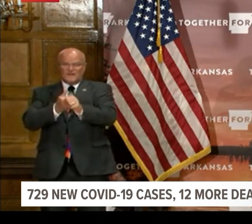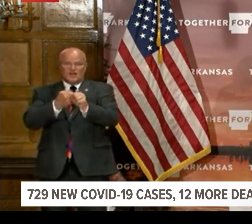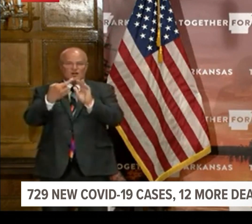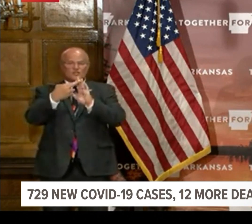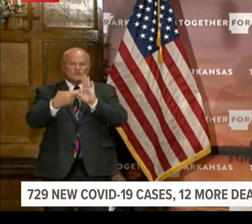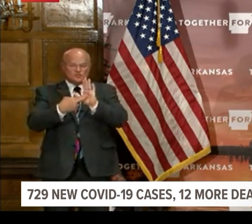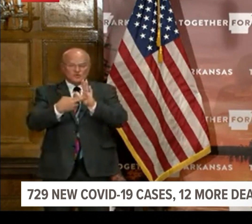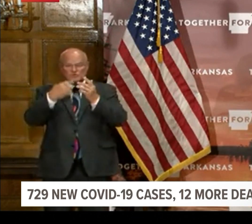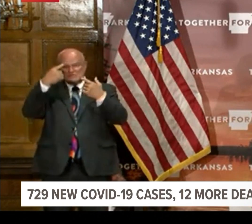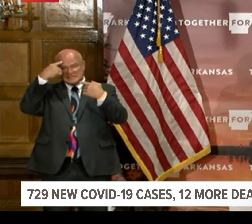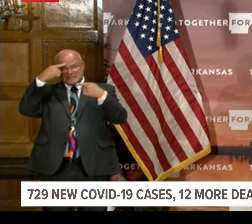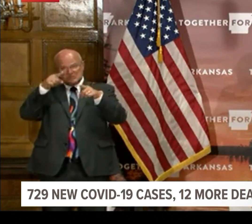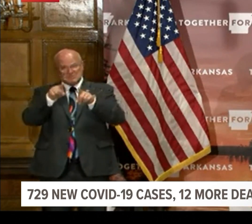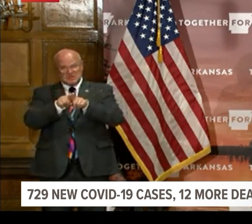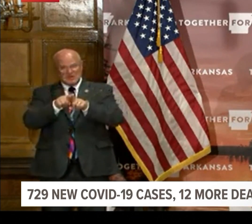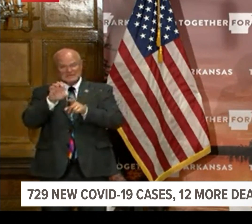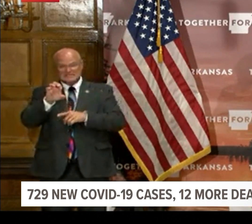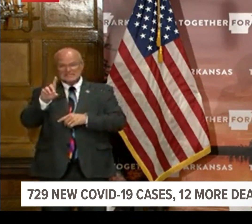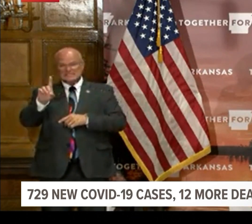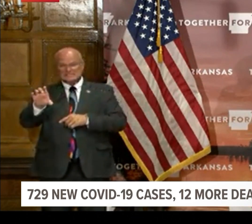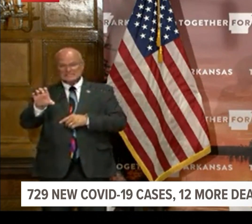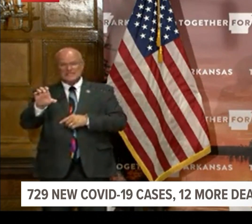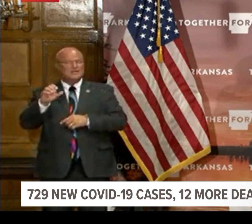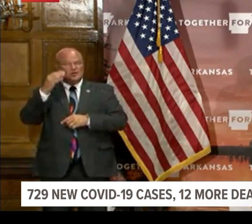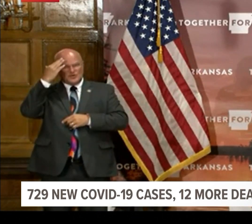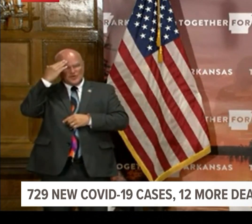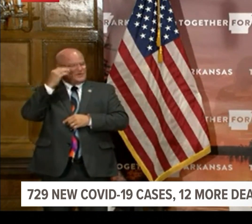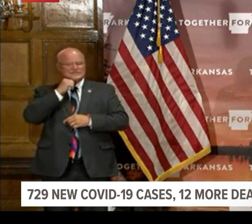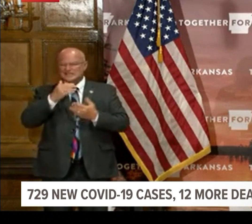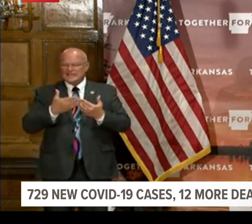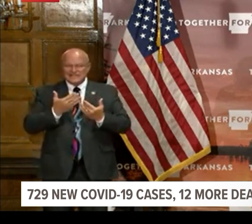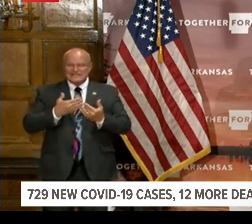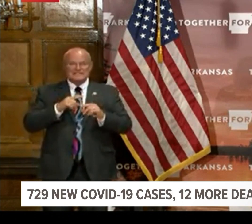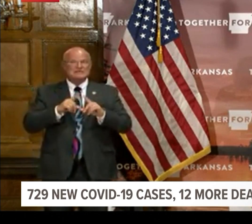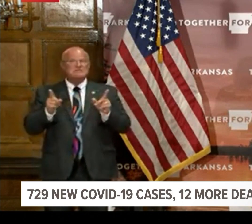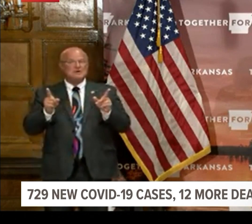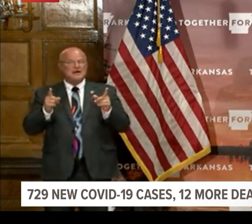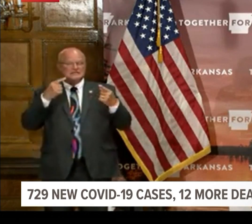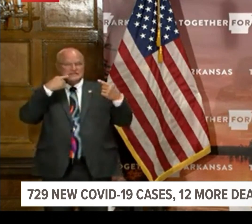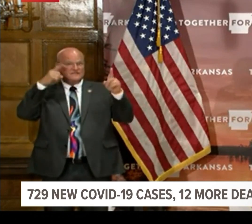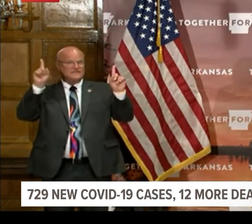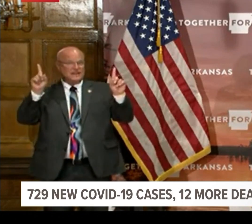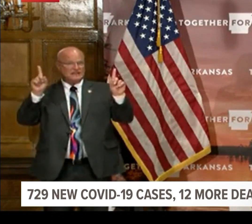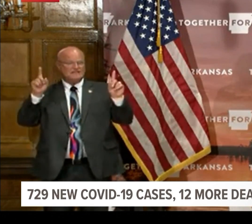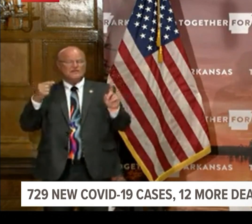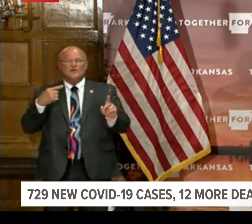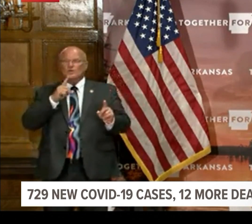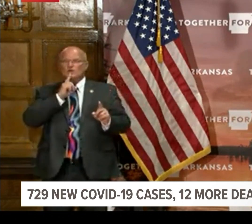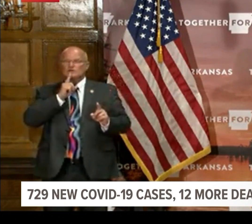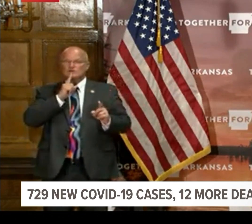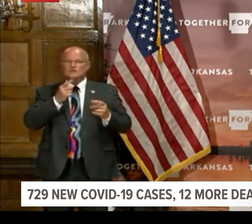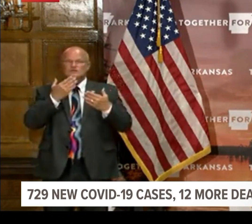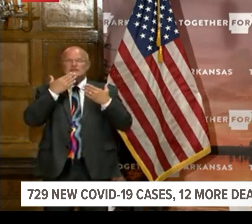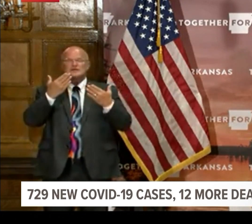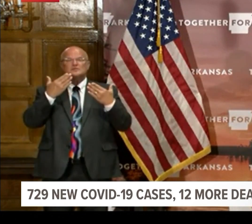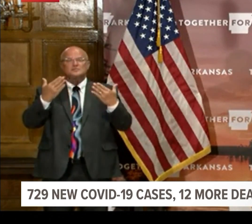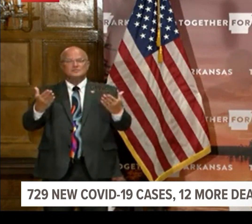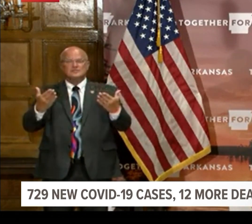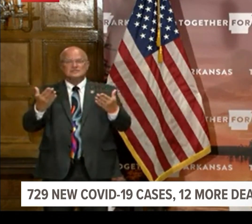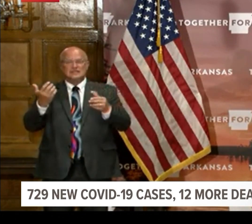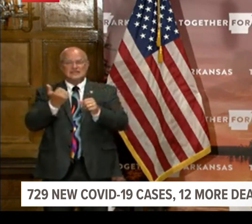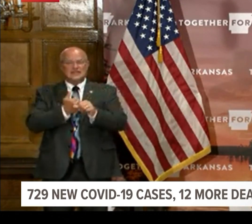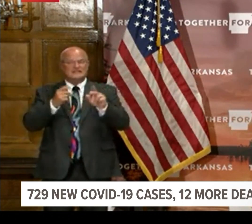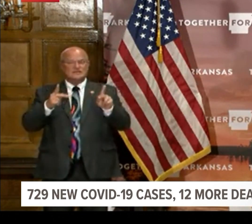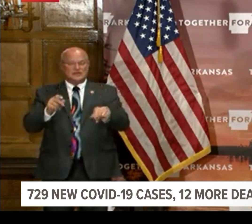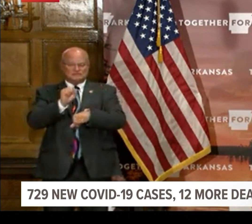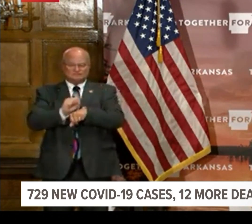be compliant. We know it's not always easy, but it appears to be very effective, and we certainly appreciate